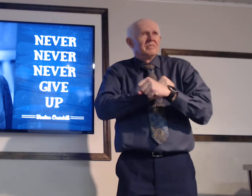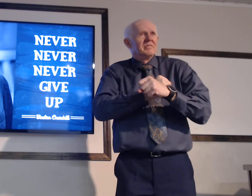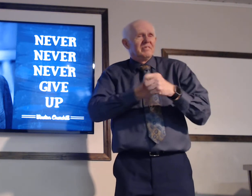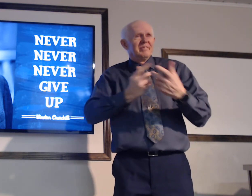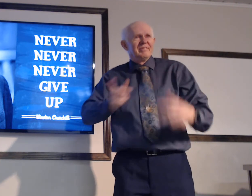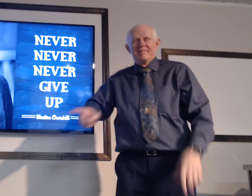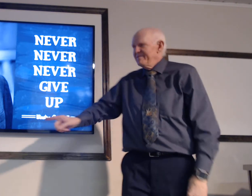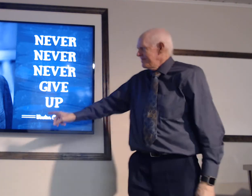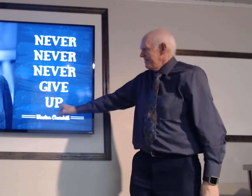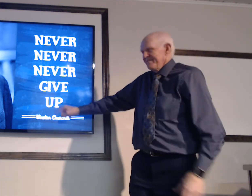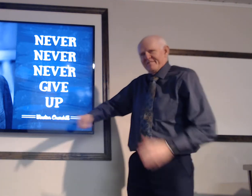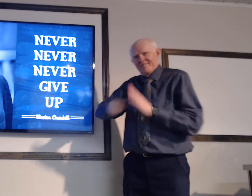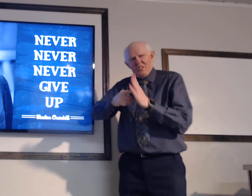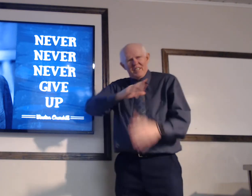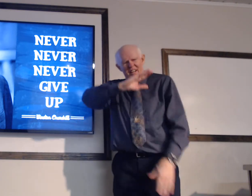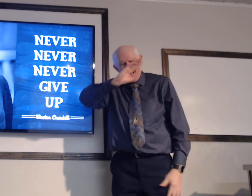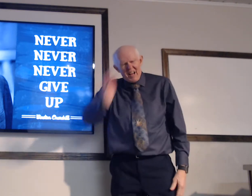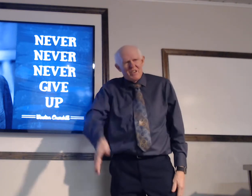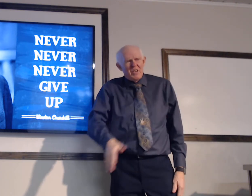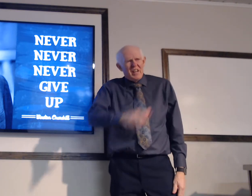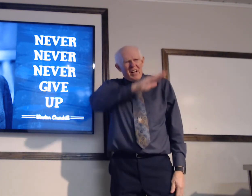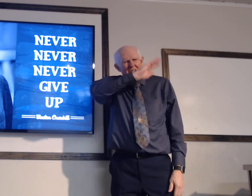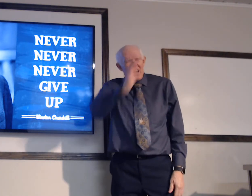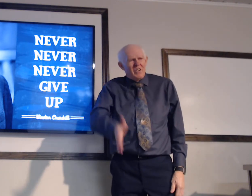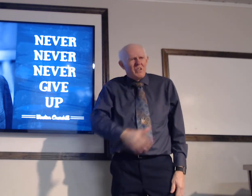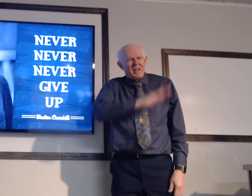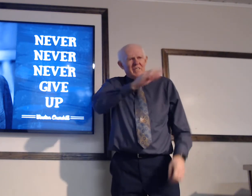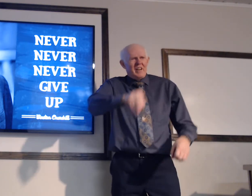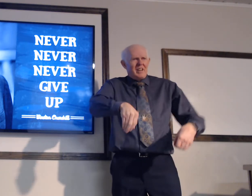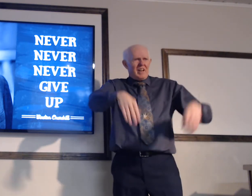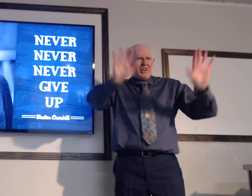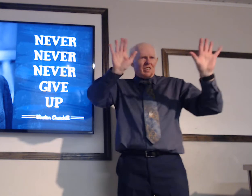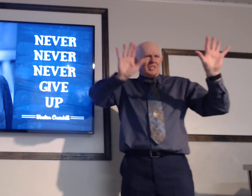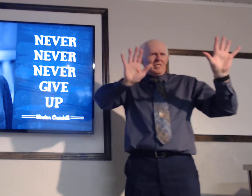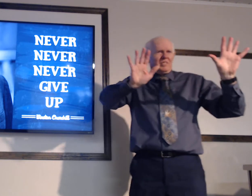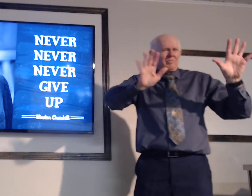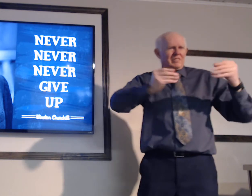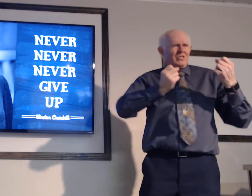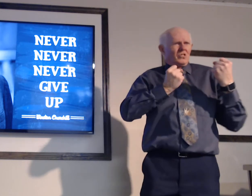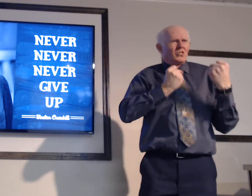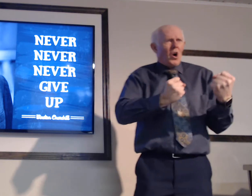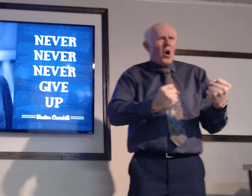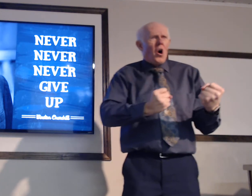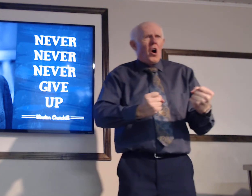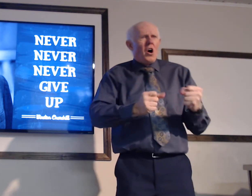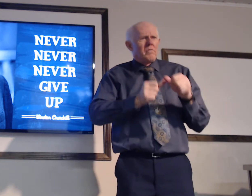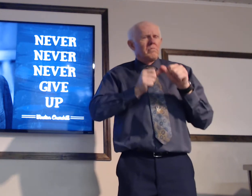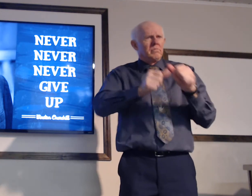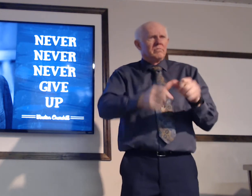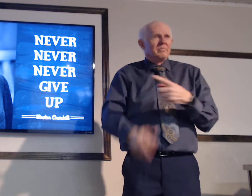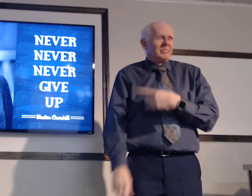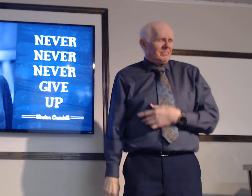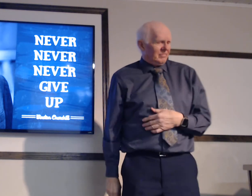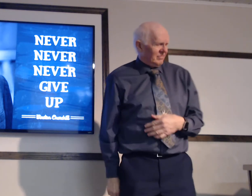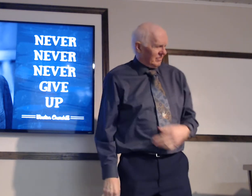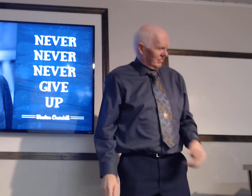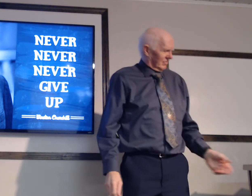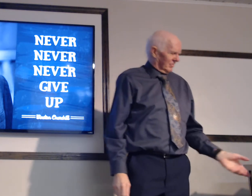And they were successful. Never, never, never give up. They were strong, and they